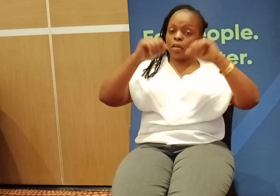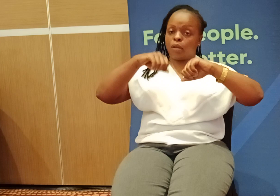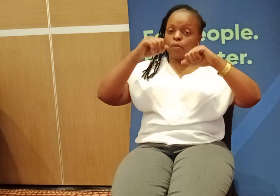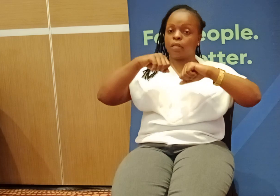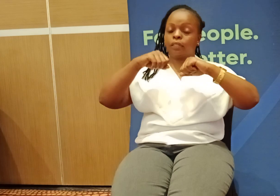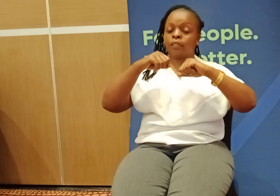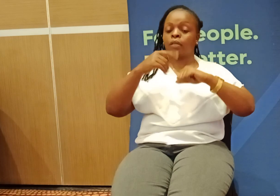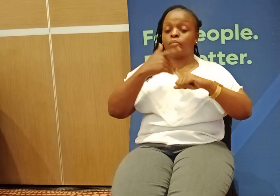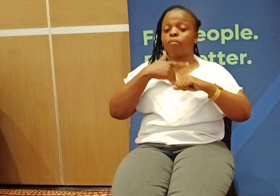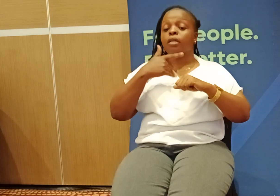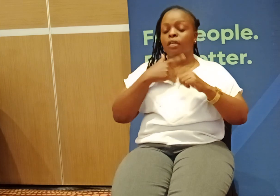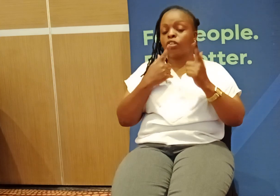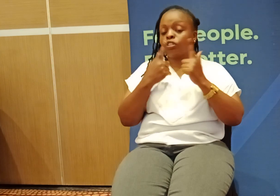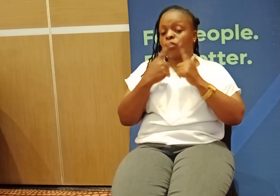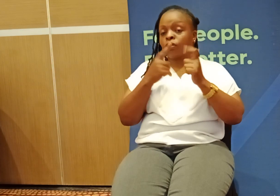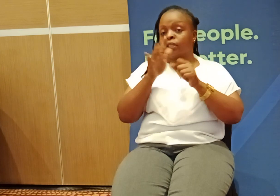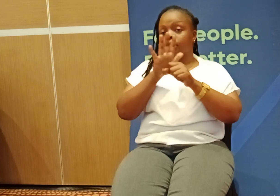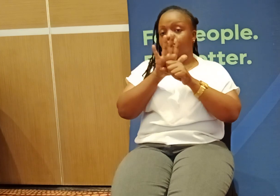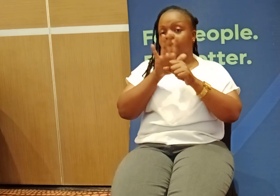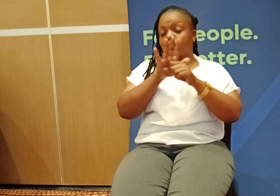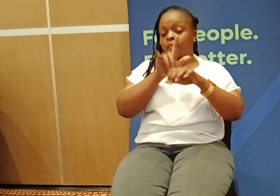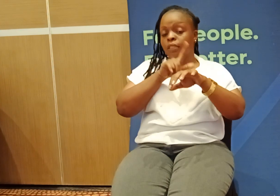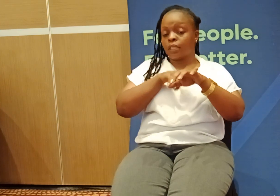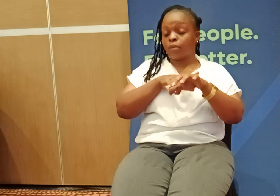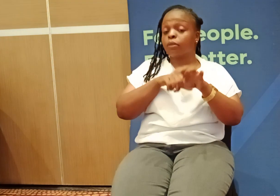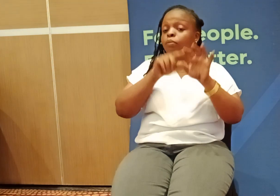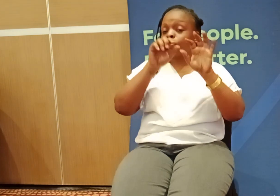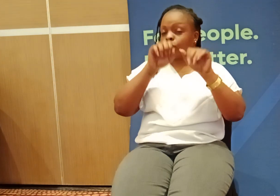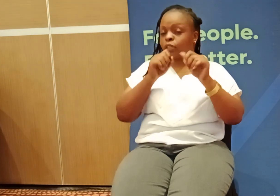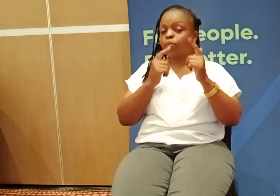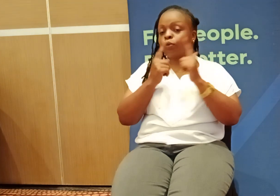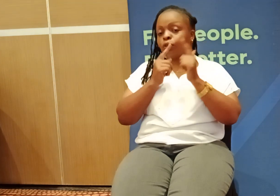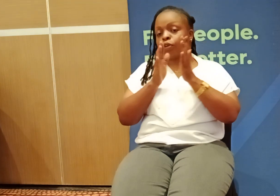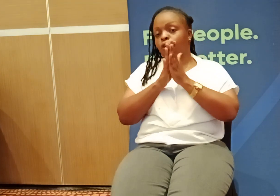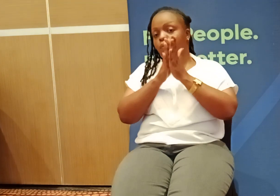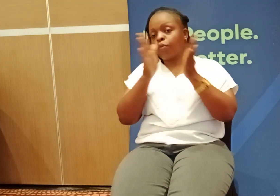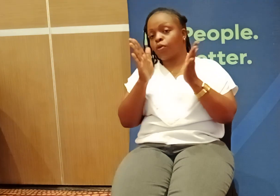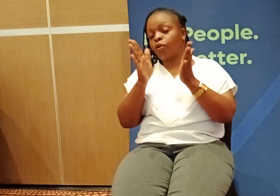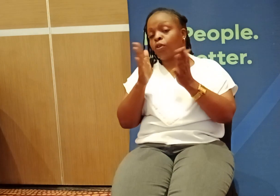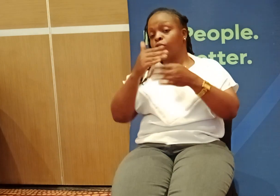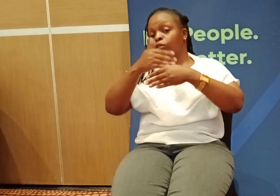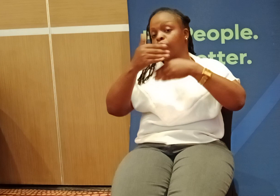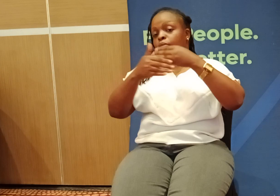I've preached many times, and I'll go out of the way to build customer-centered value proposition.